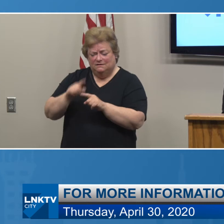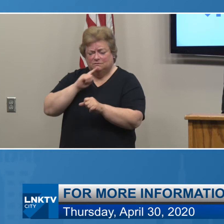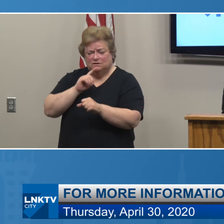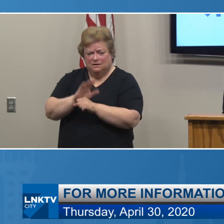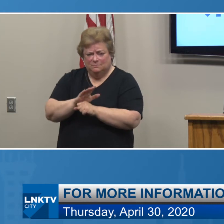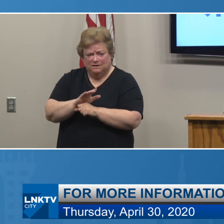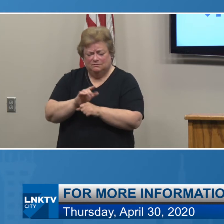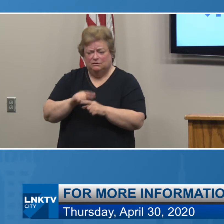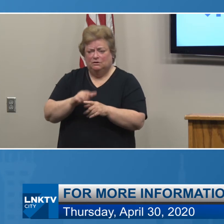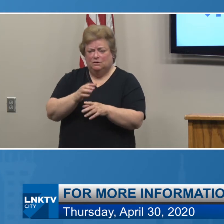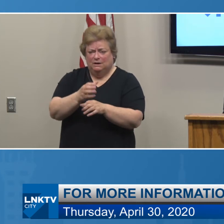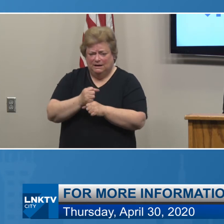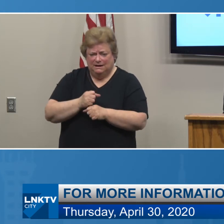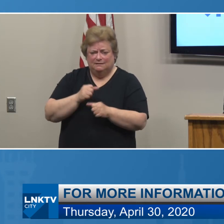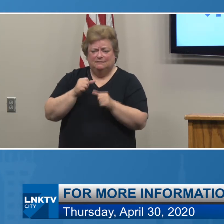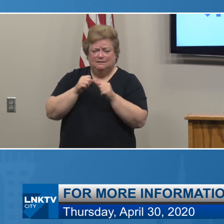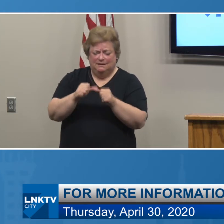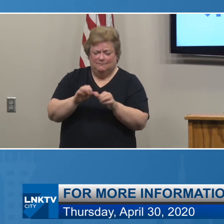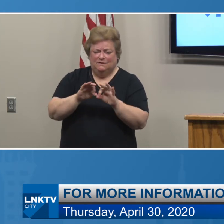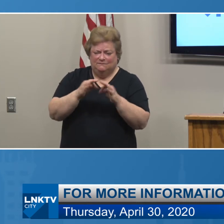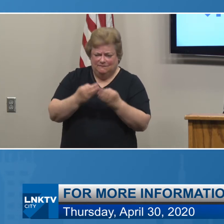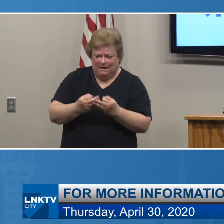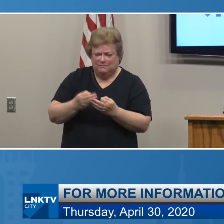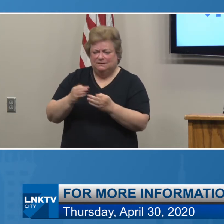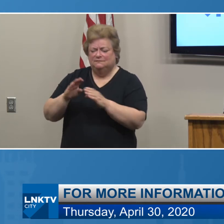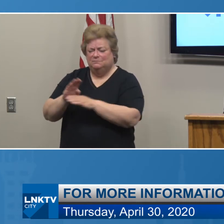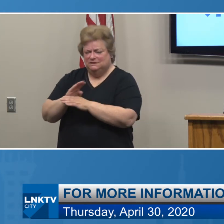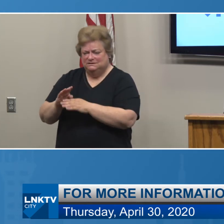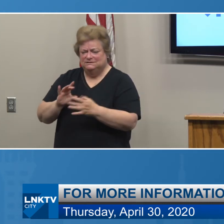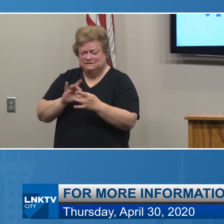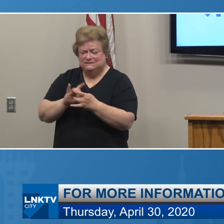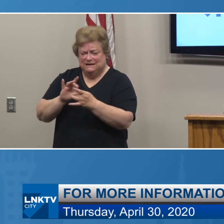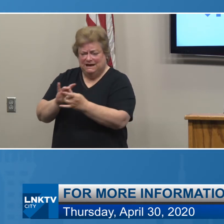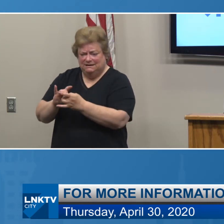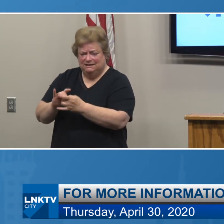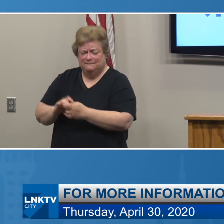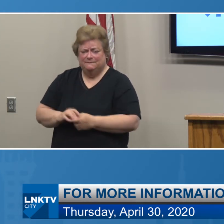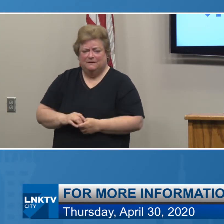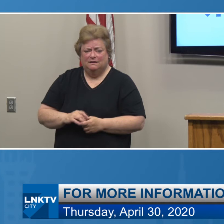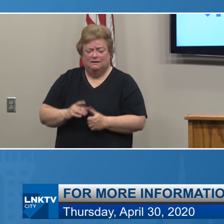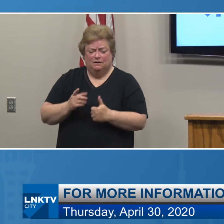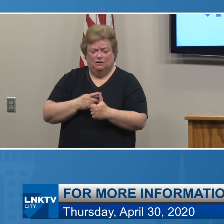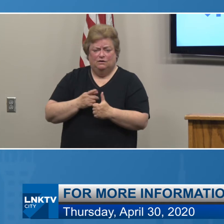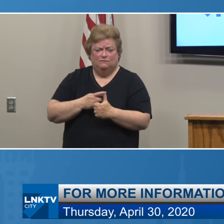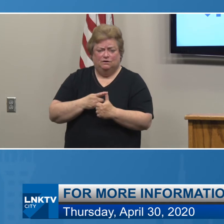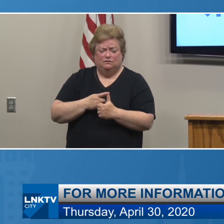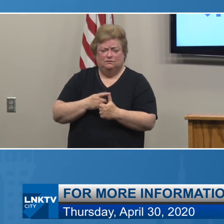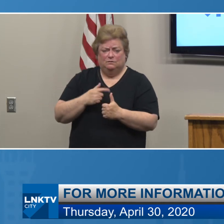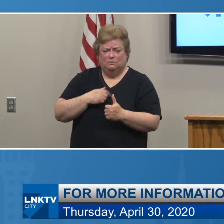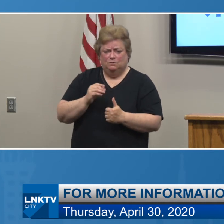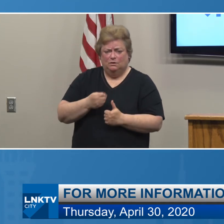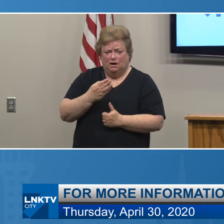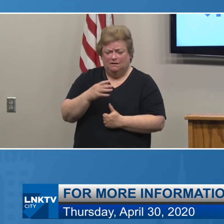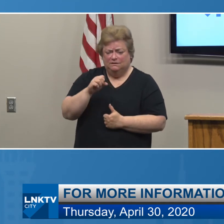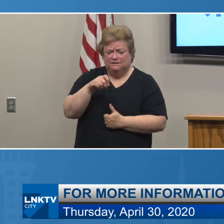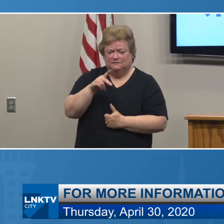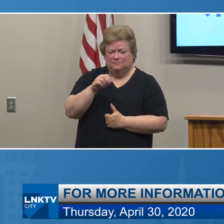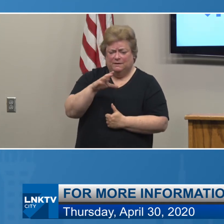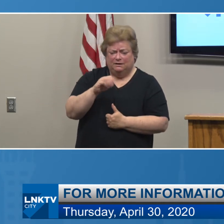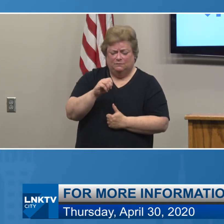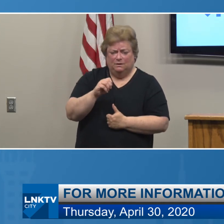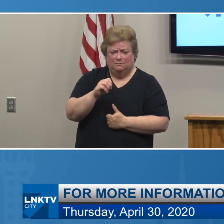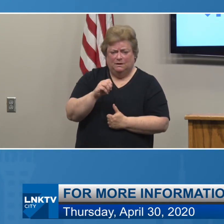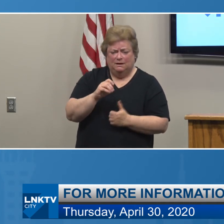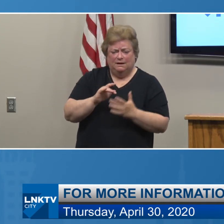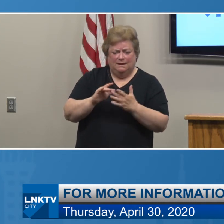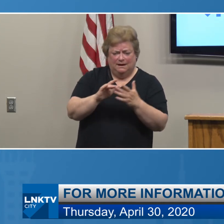and keep families and businesses connected here in Lincoln. First, we're offering Spectrum Internet,